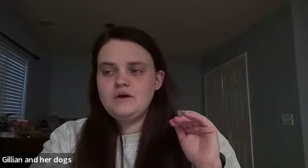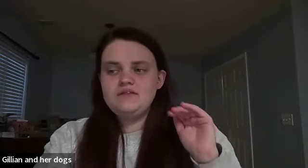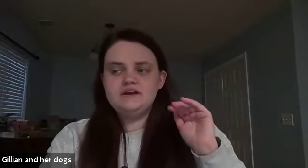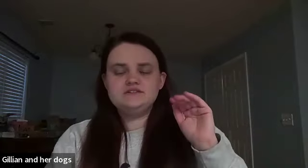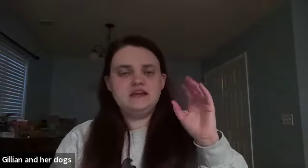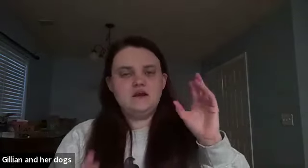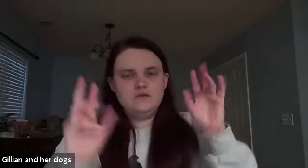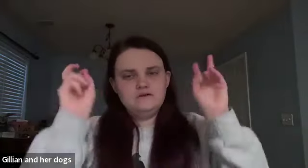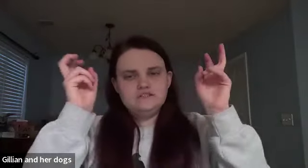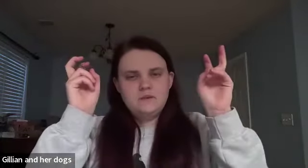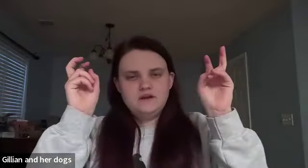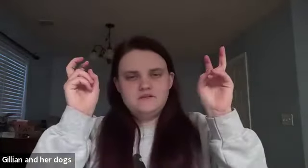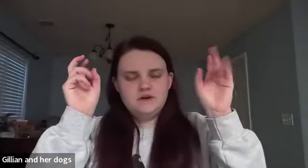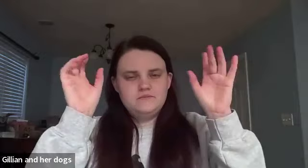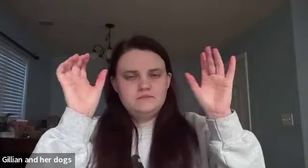so there's like our little topic of